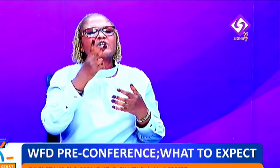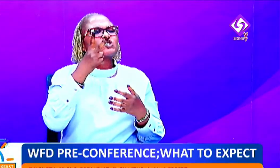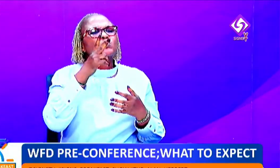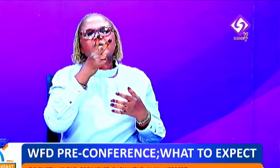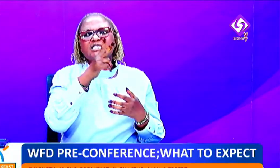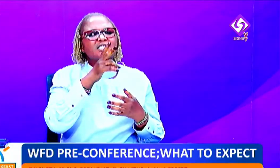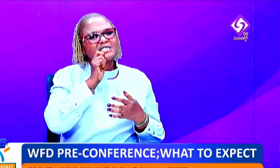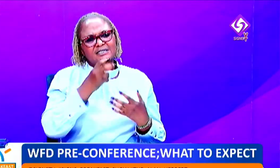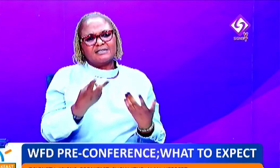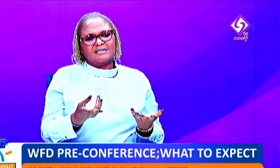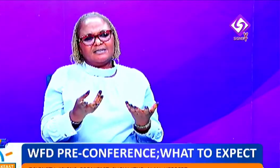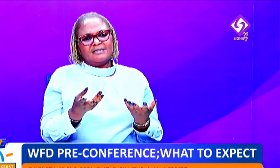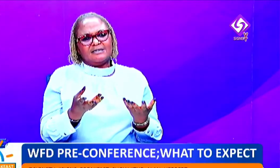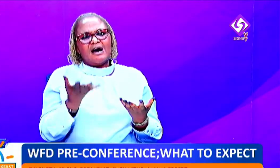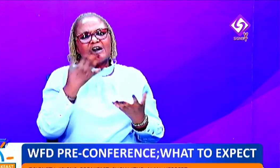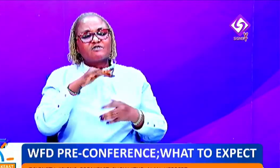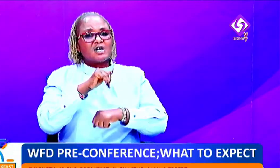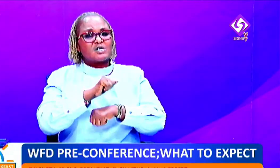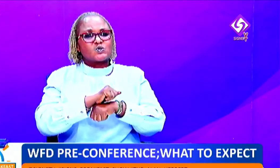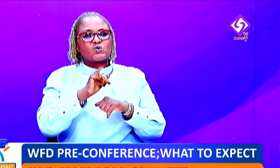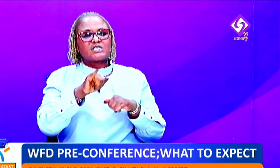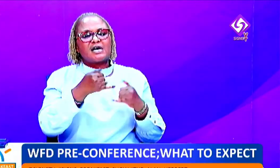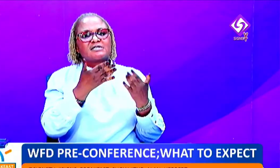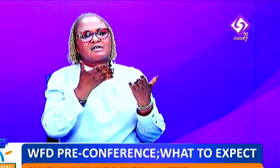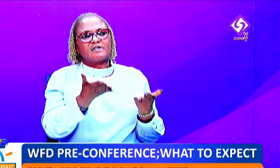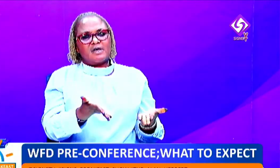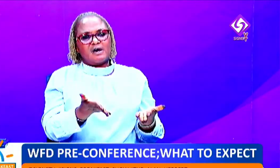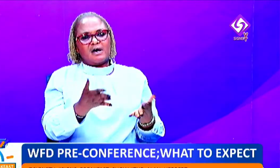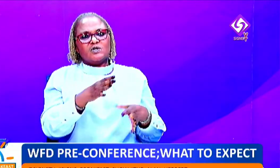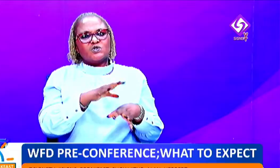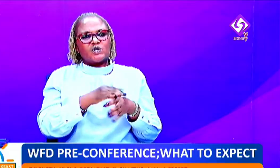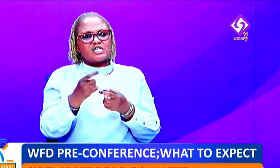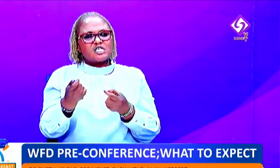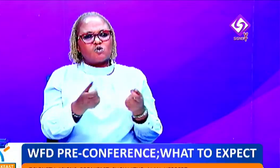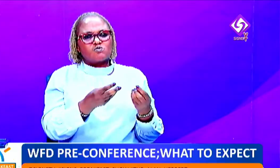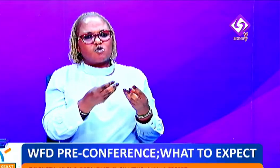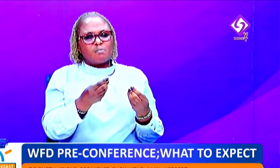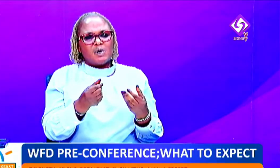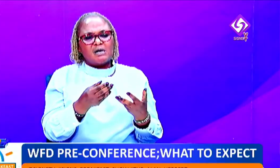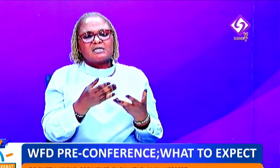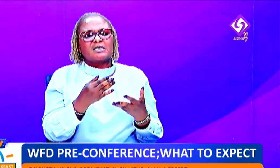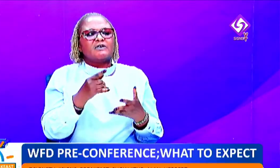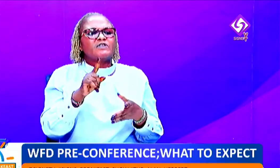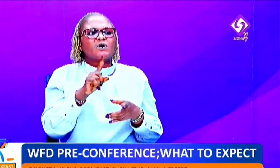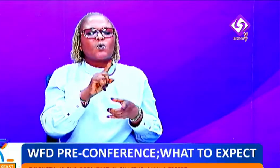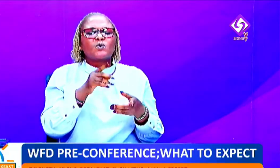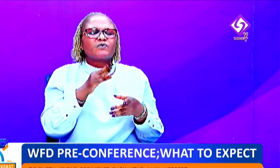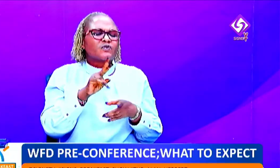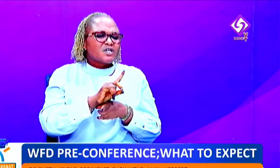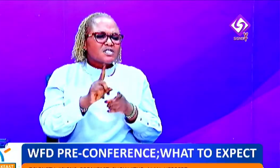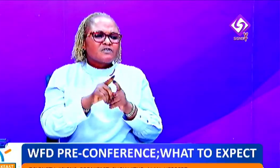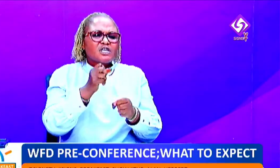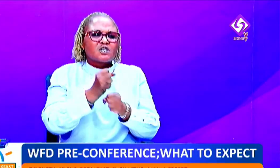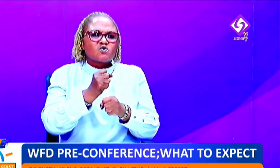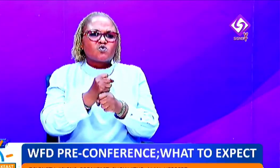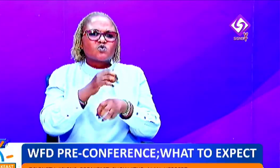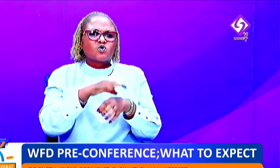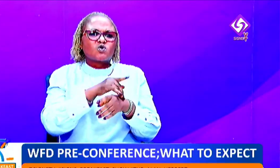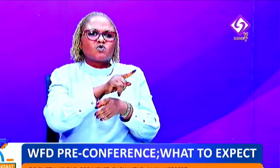life, because some of them are not even 20 years old, and after school, maybe they have a child or they have no income. They're